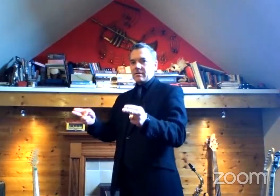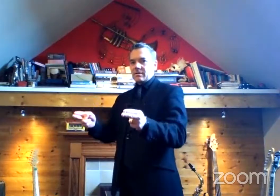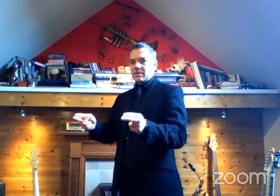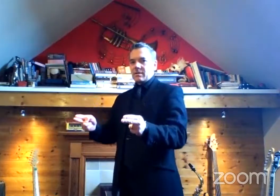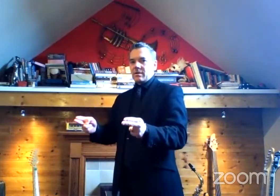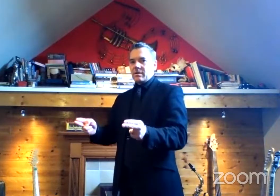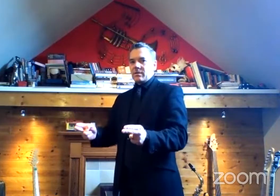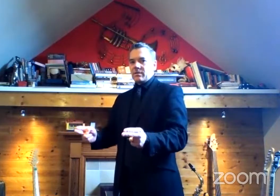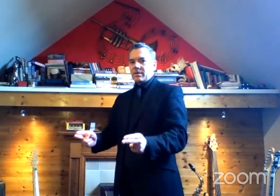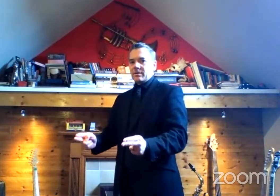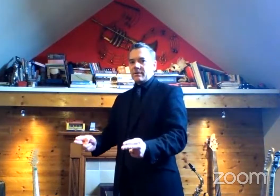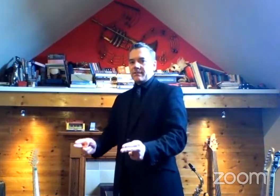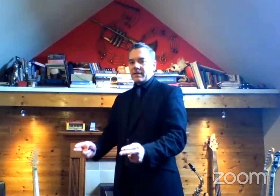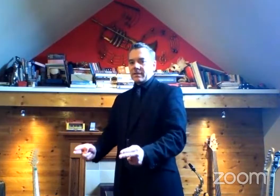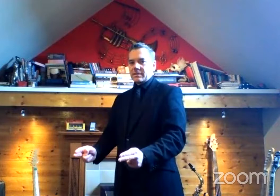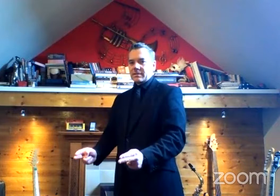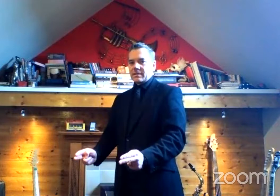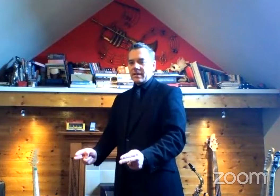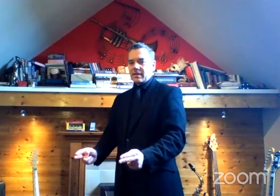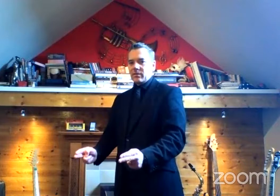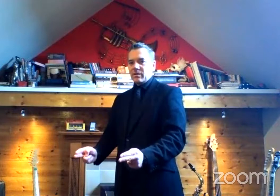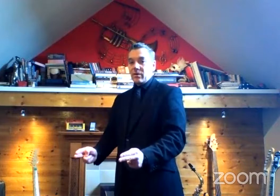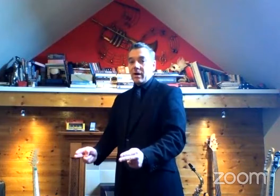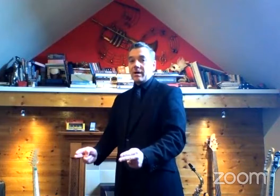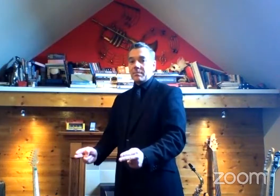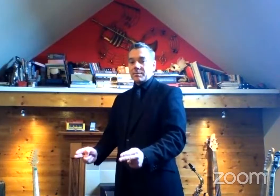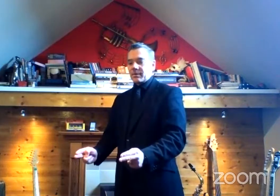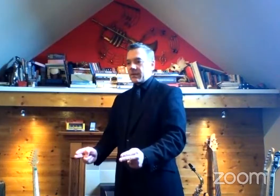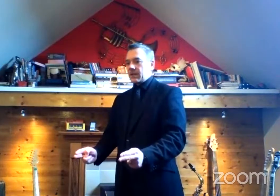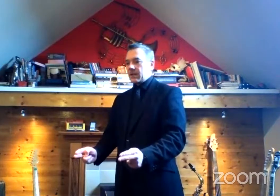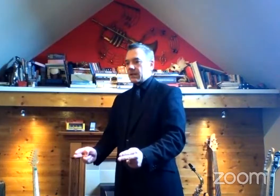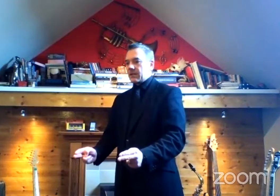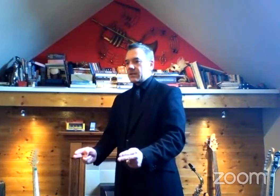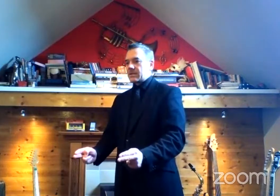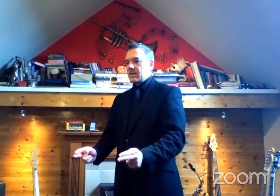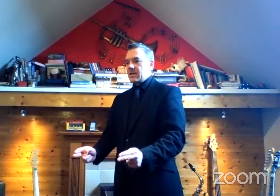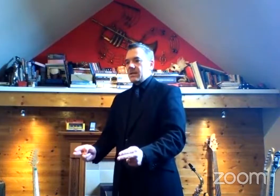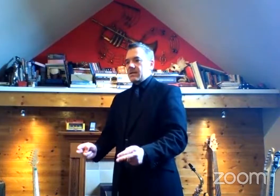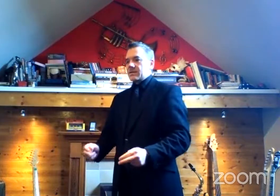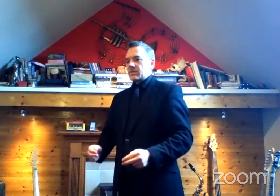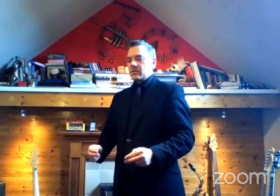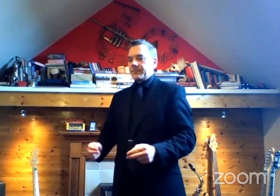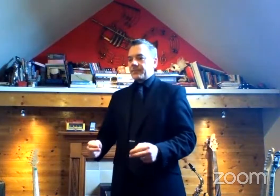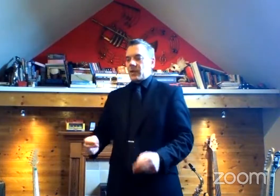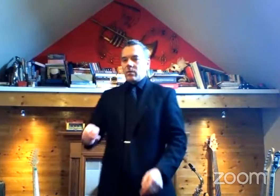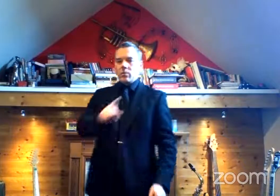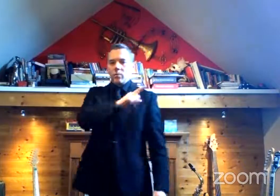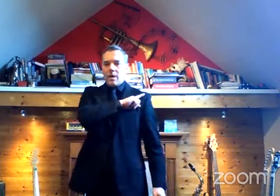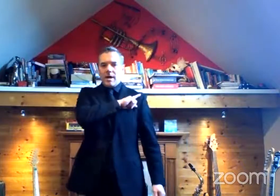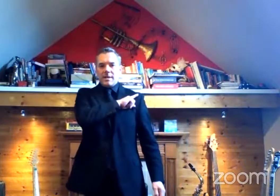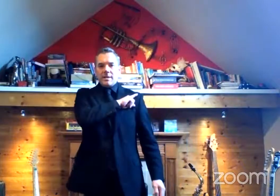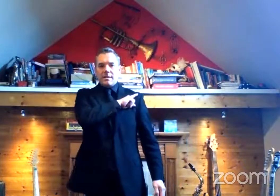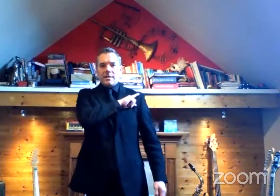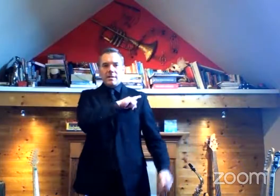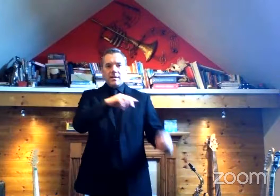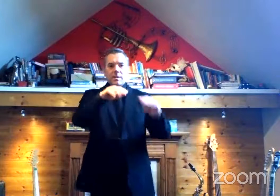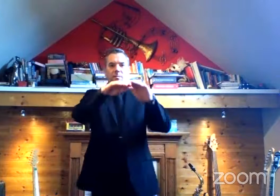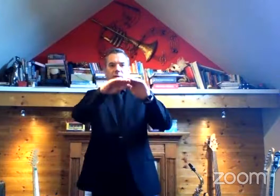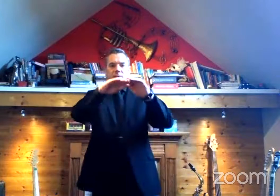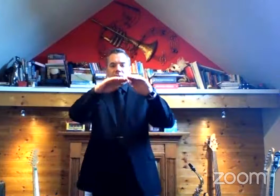I'm just going to lower your fingers, right? Lower your arms rather, like that. So why? Because